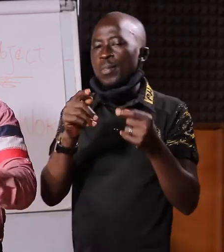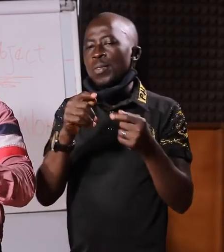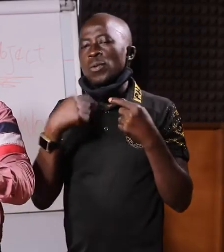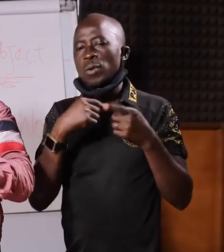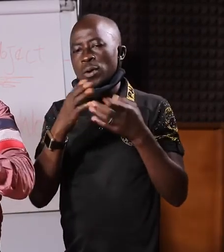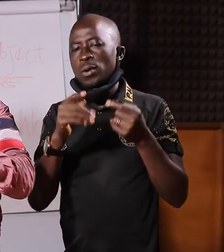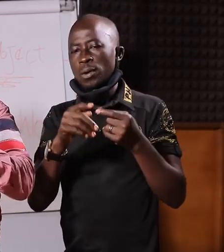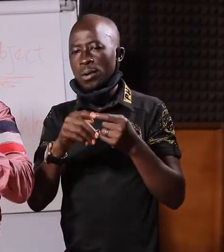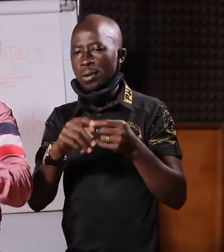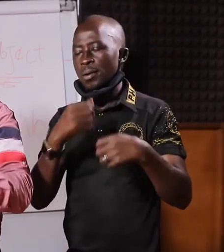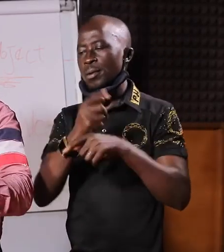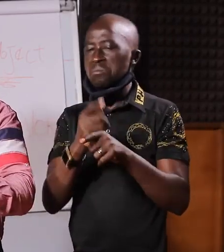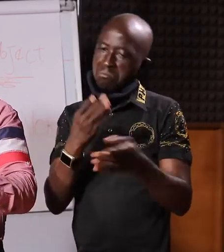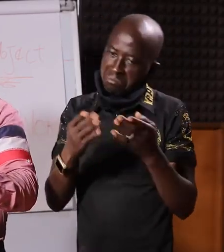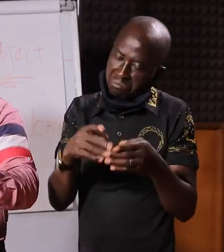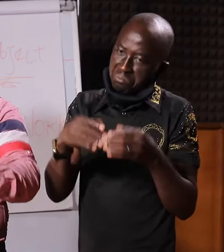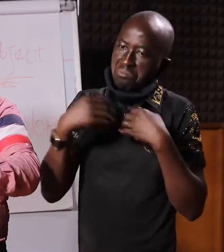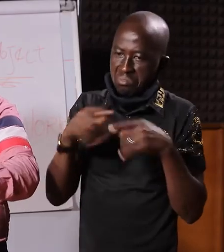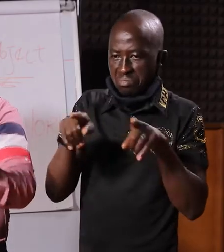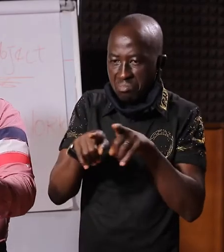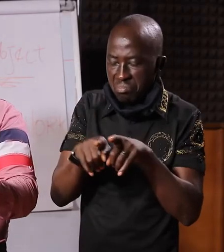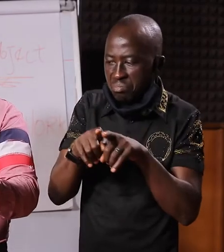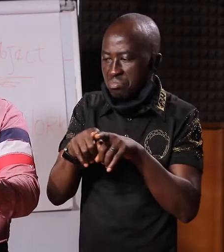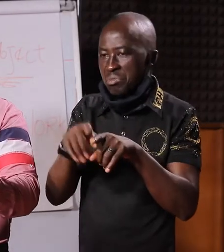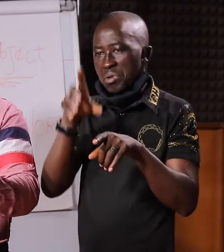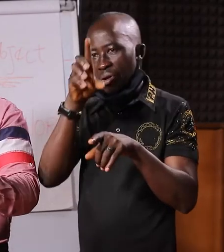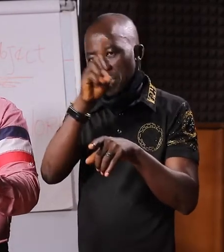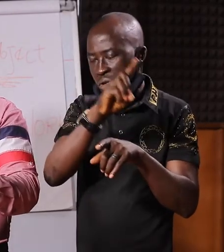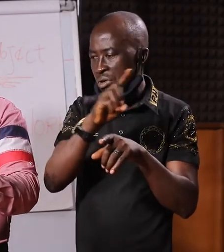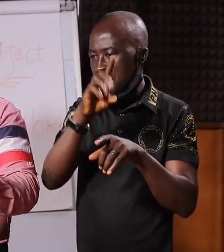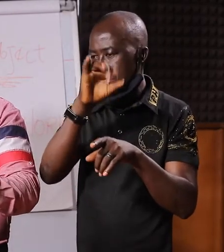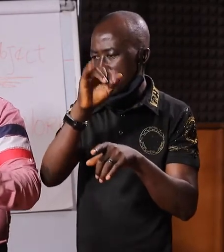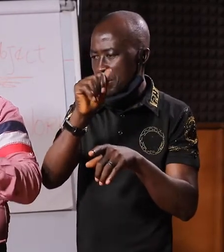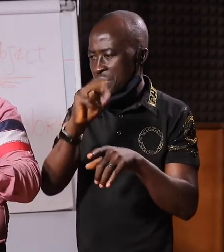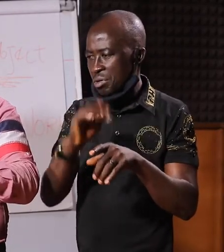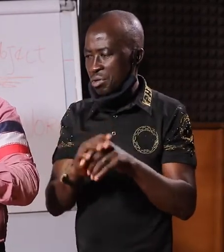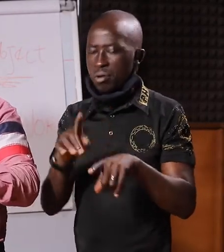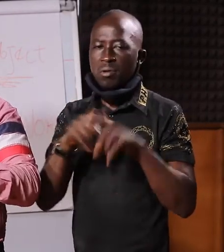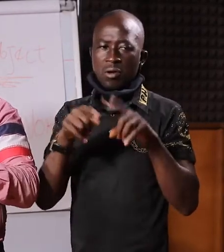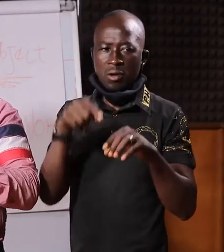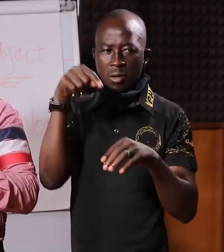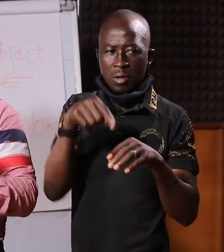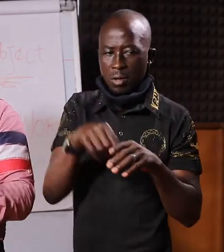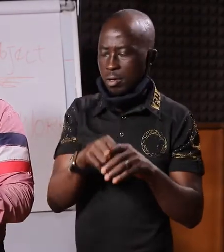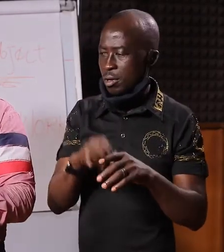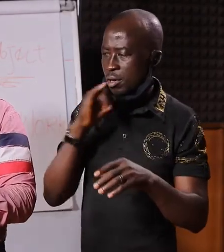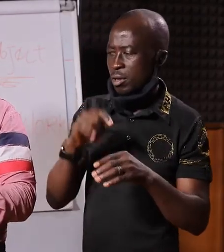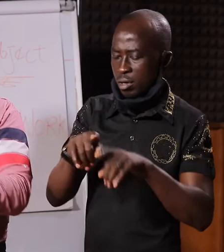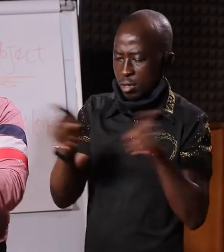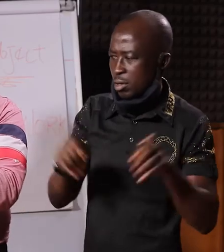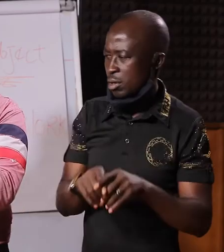Because you may have the same diameter, maybe 10 diameter, but the pitch is